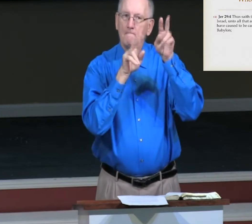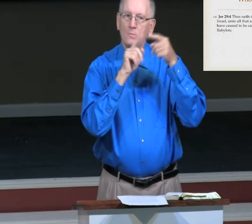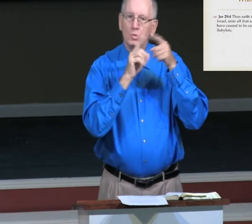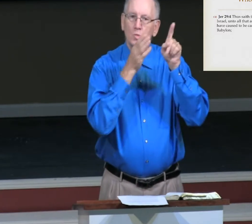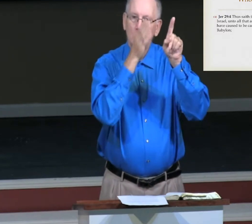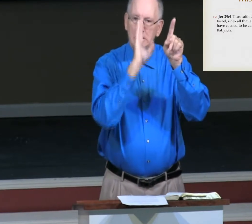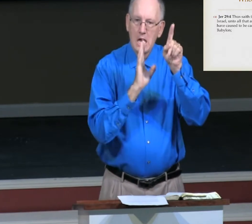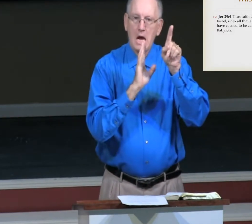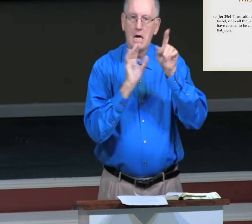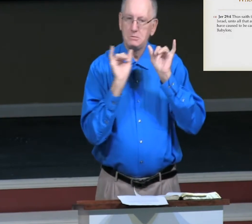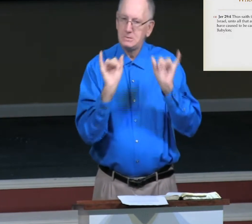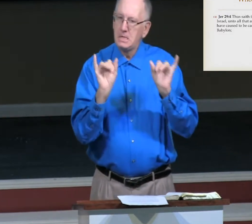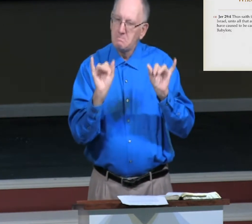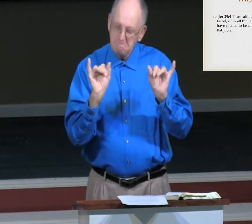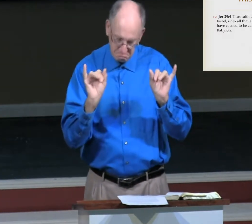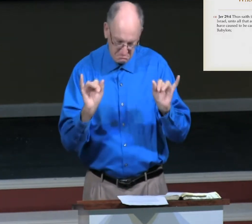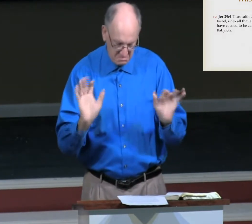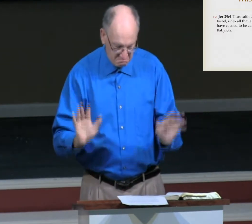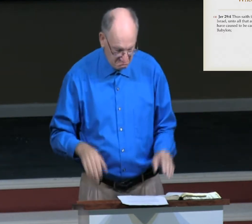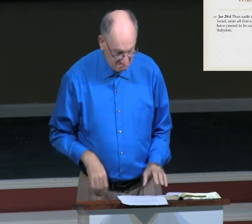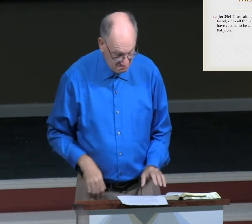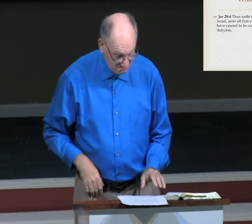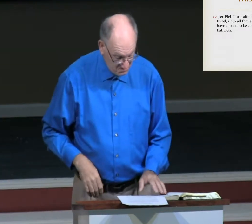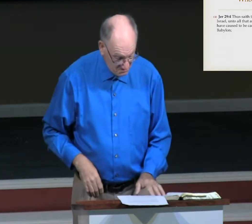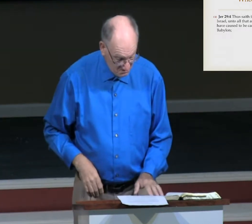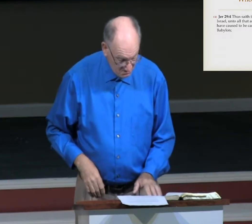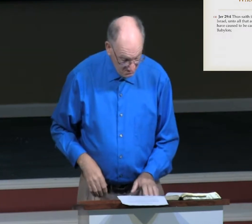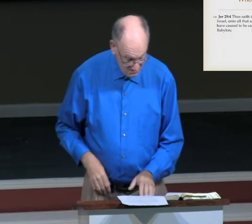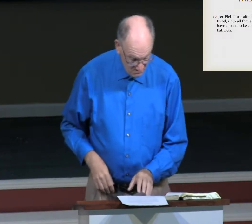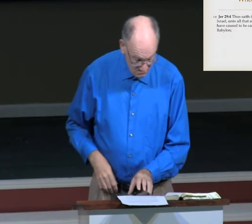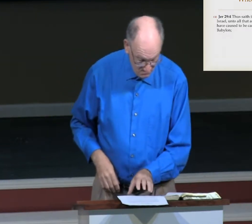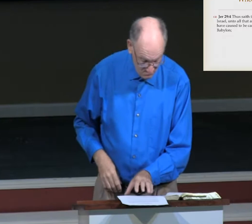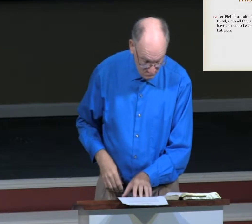The simple thing to do is to look up to God.